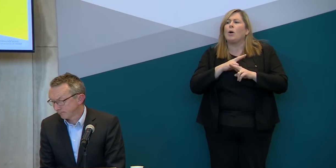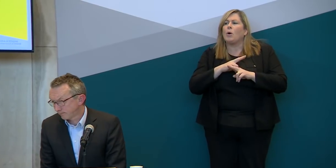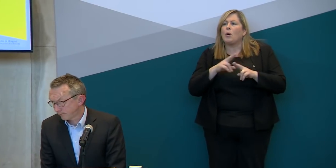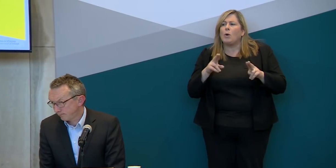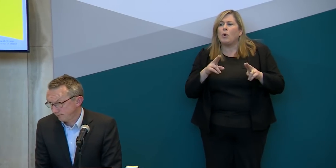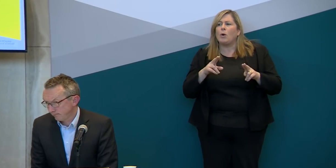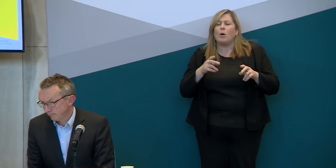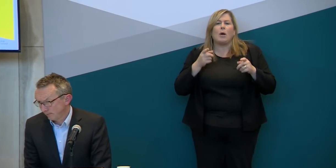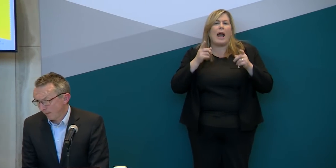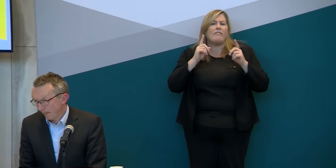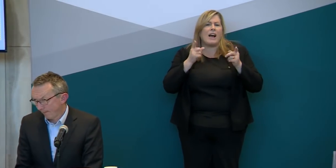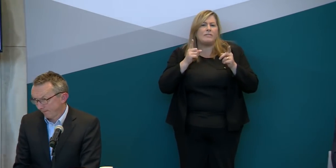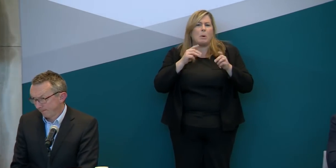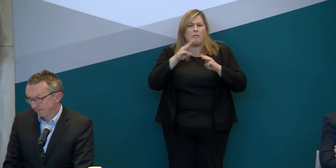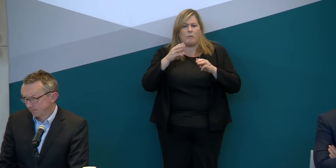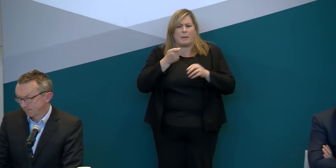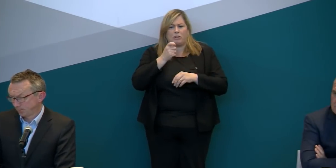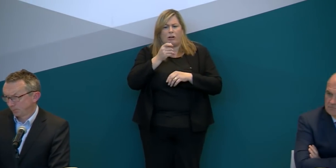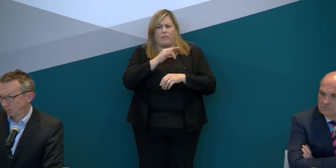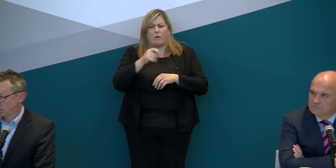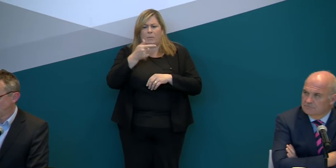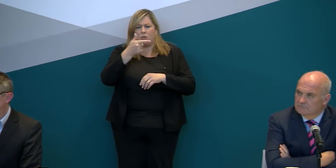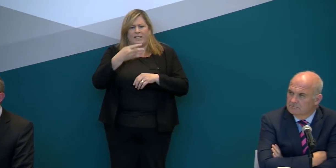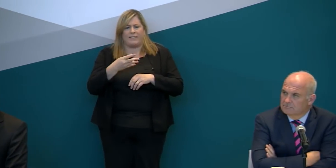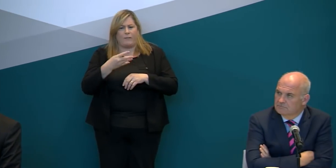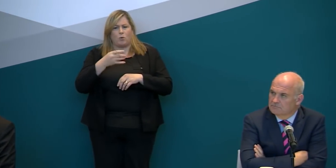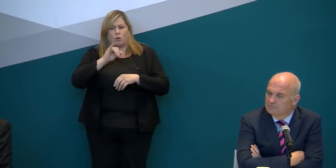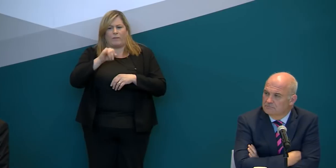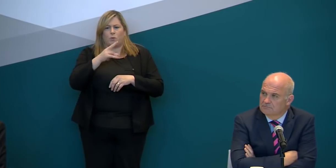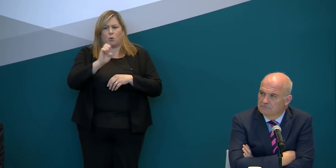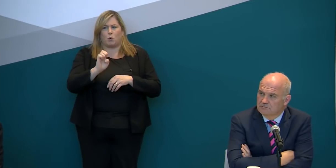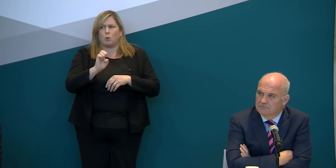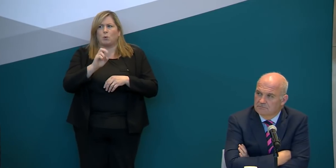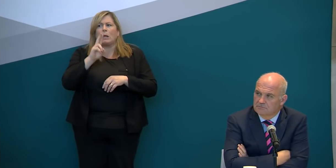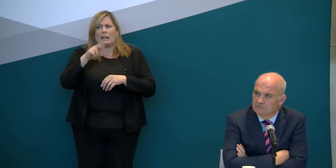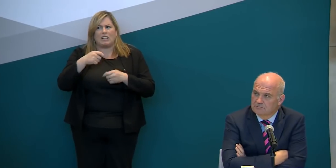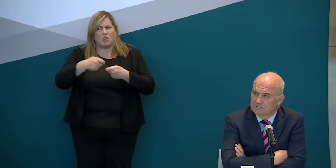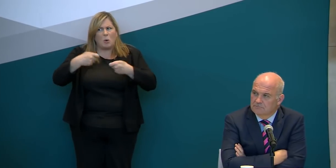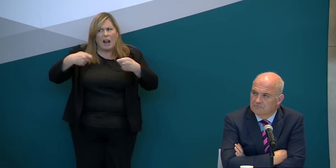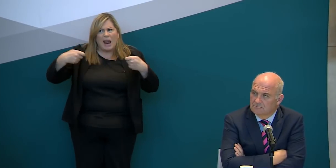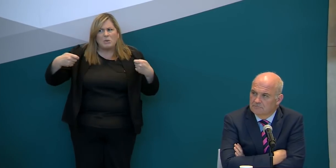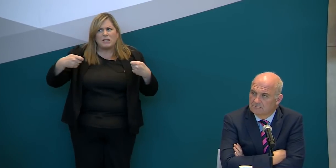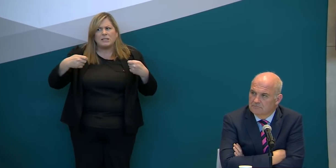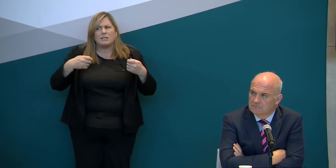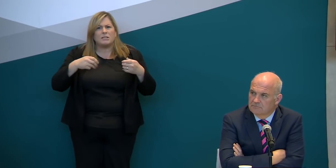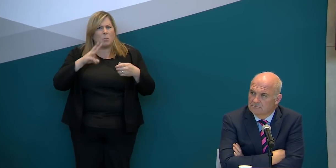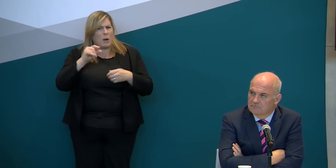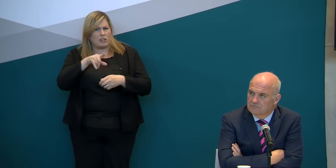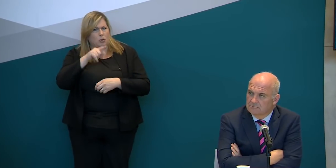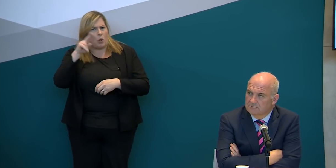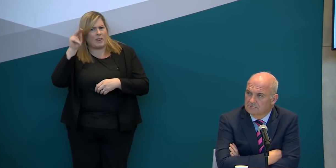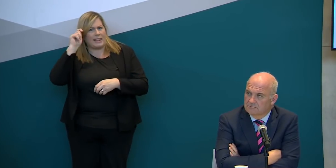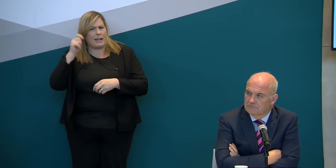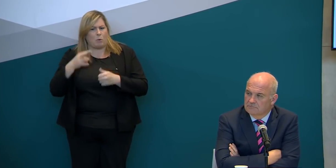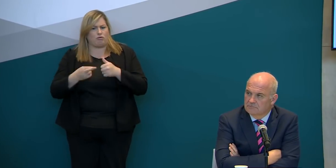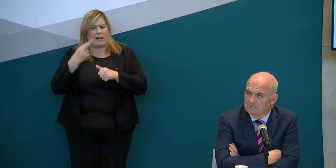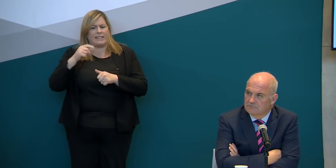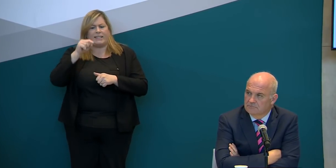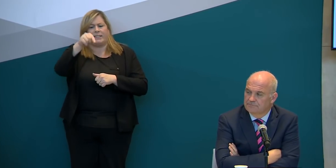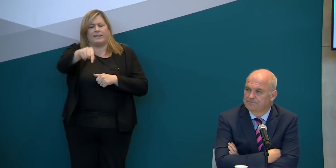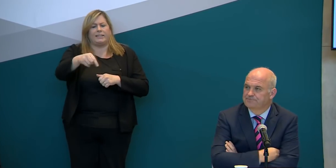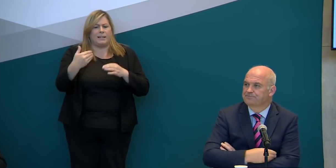the 24th of June. And would you care to elaborate on that? Why don't you think that the country would be ready